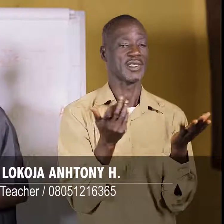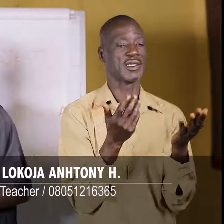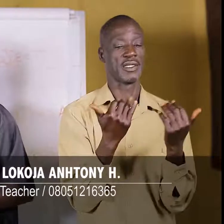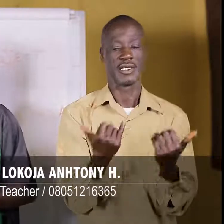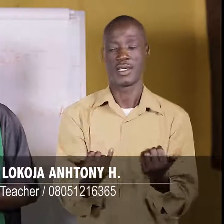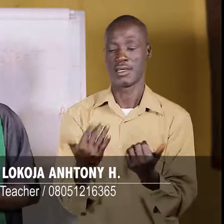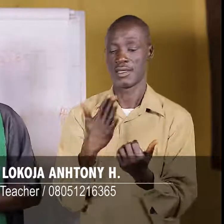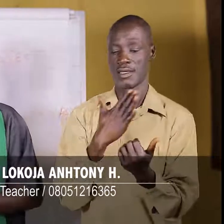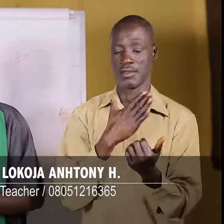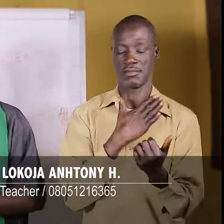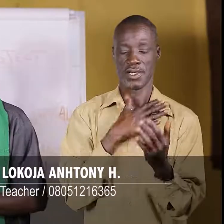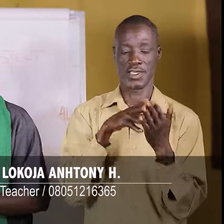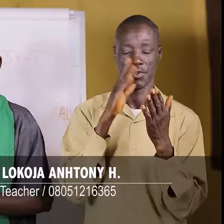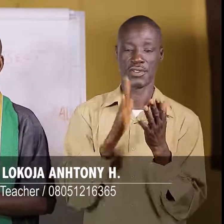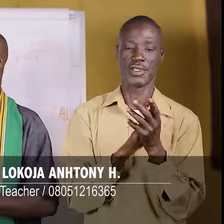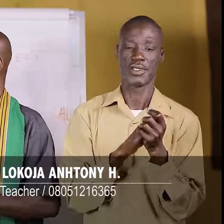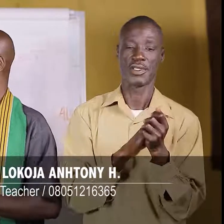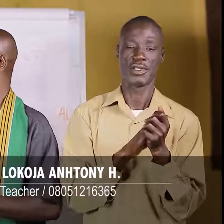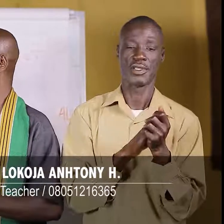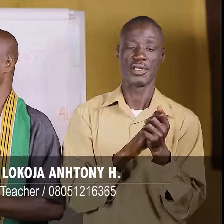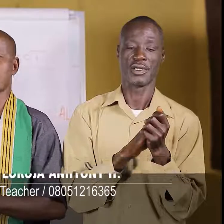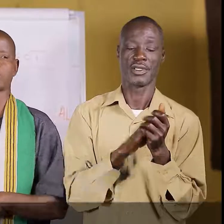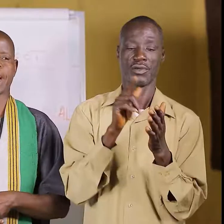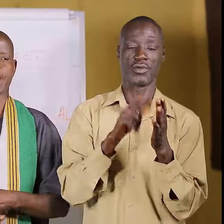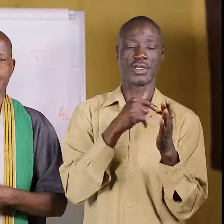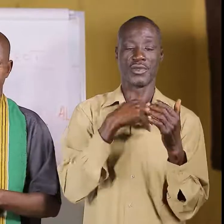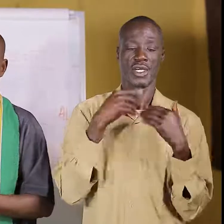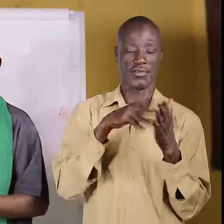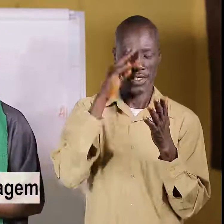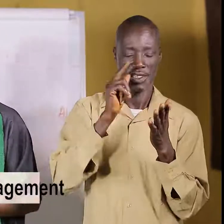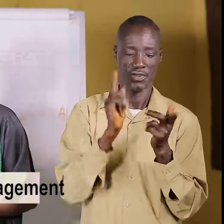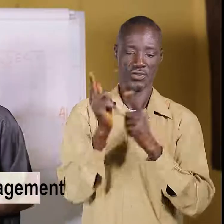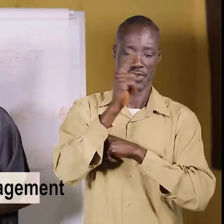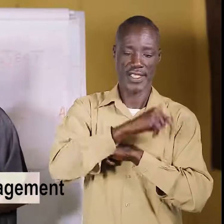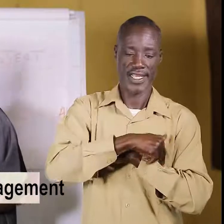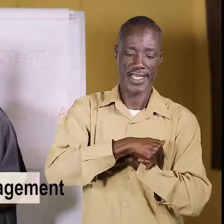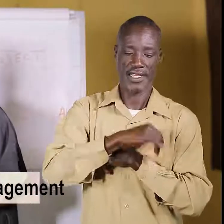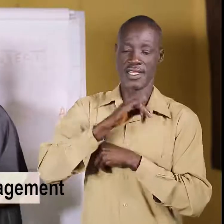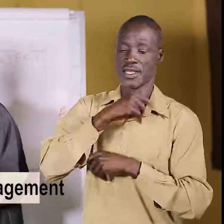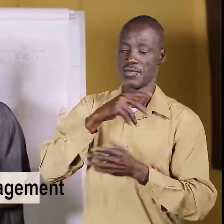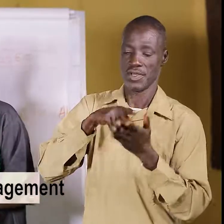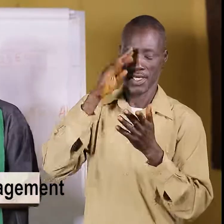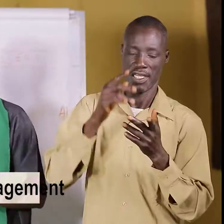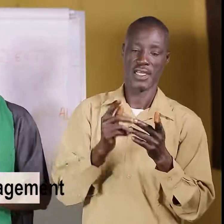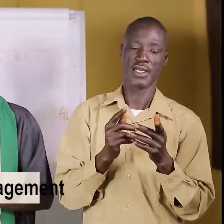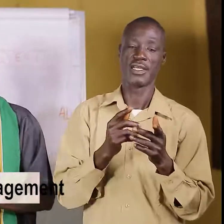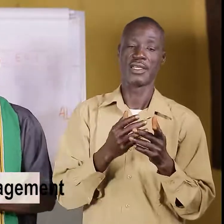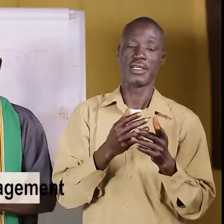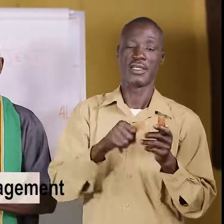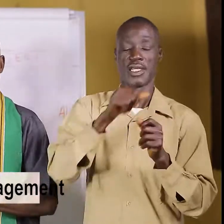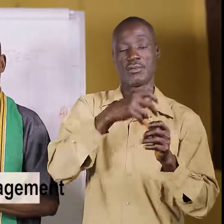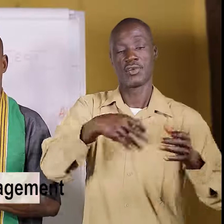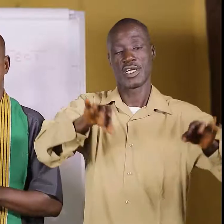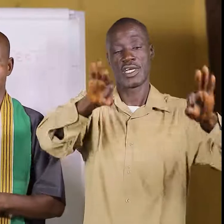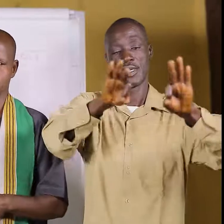my students, briefly, what have we learned today? We learned about an important